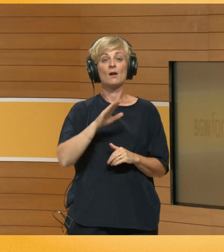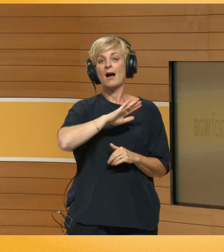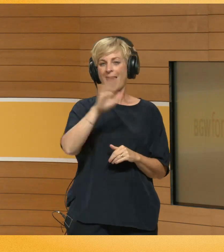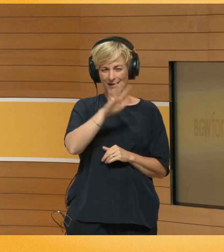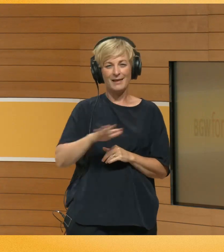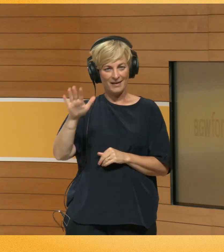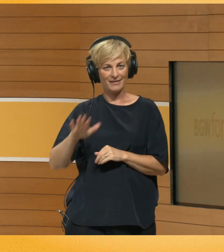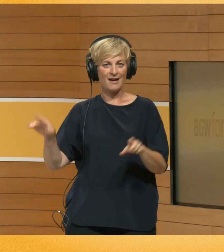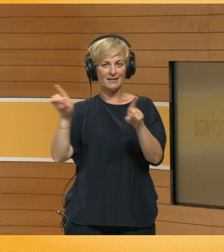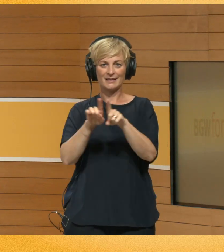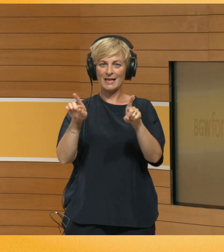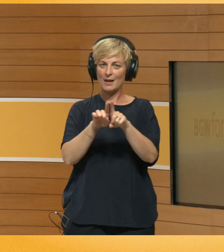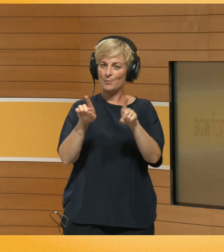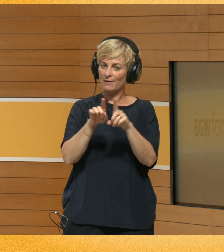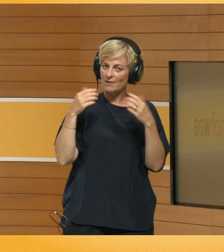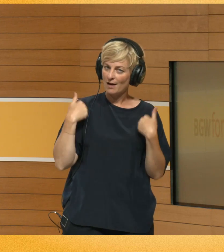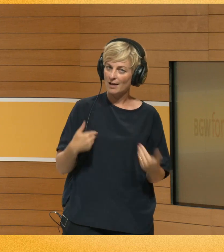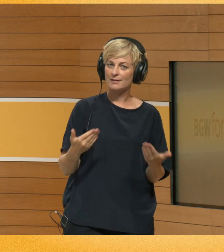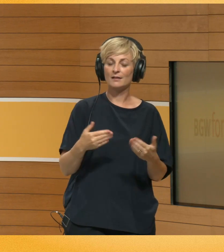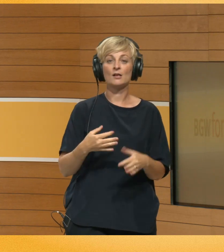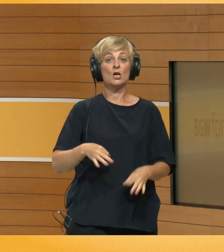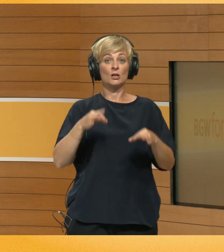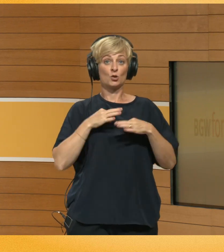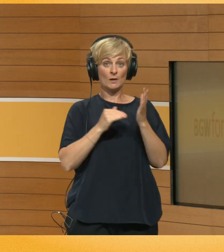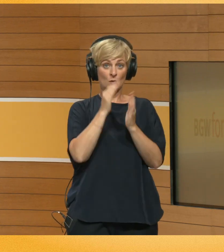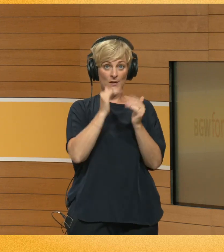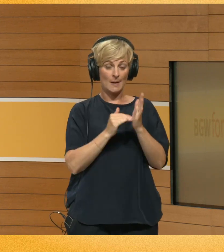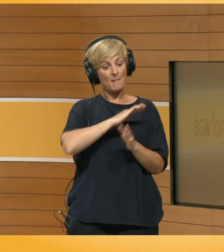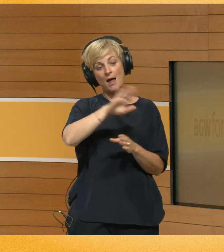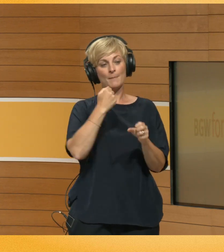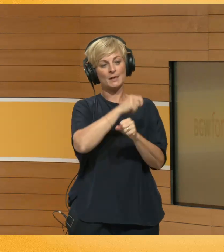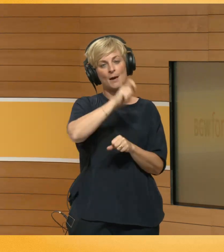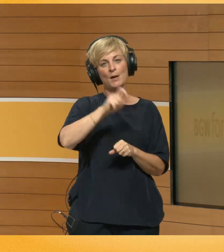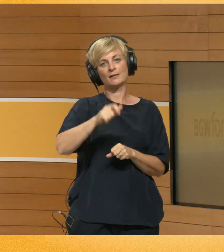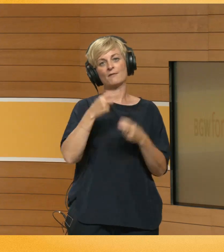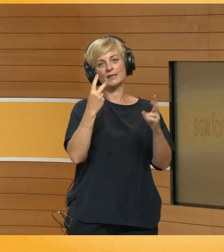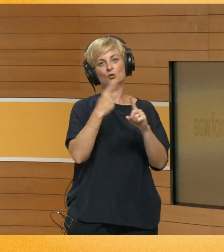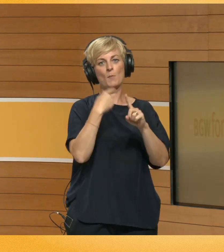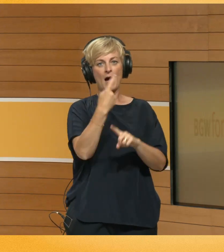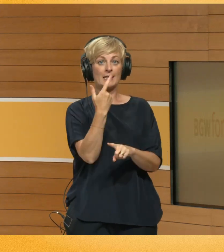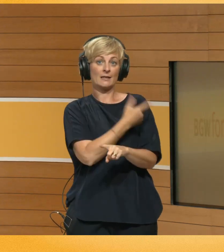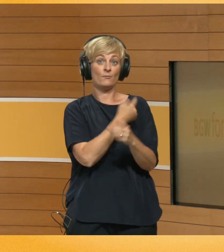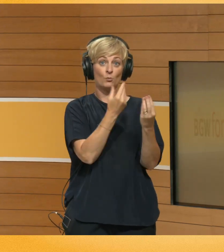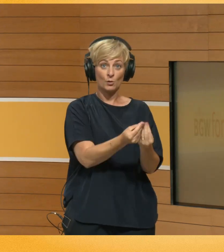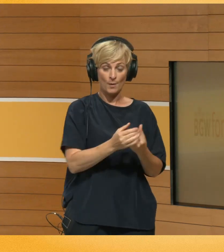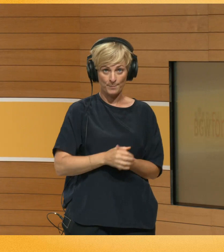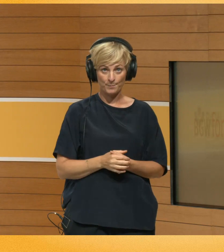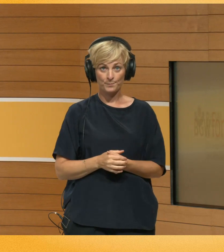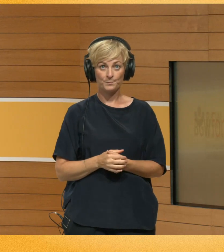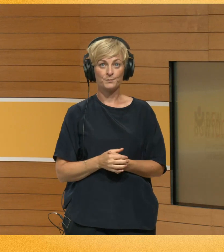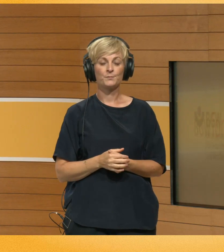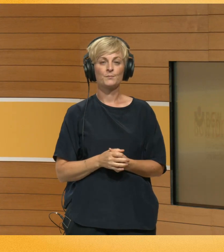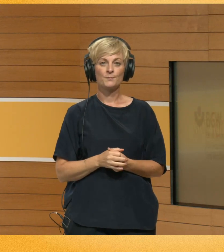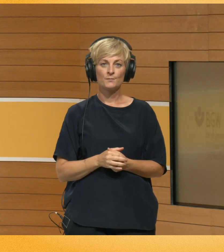But we notice that, of course, not all countries met their